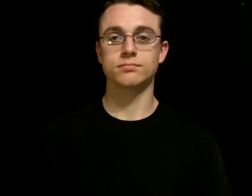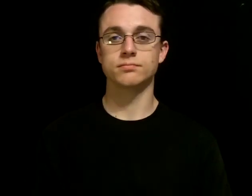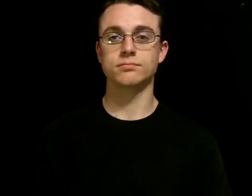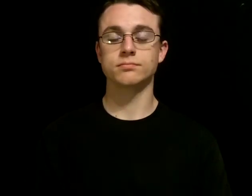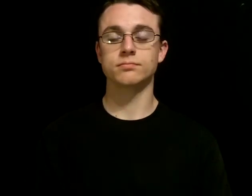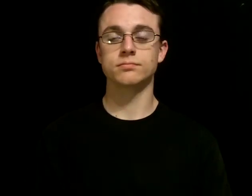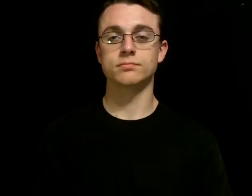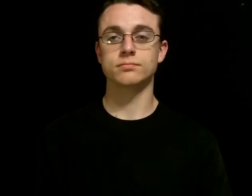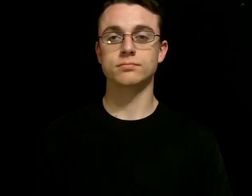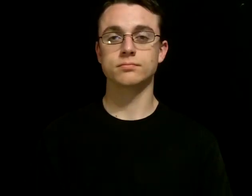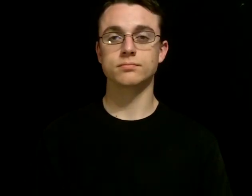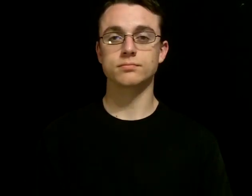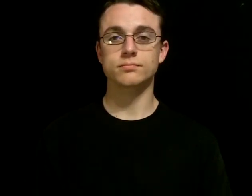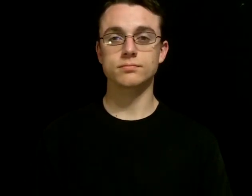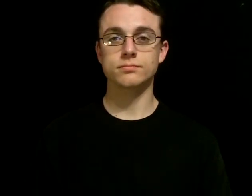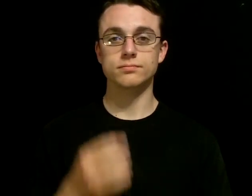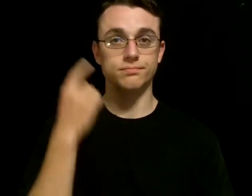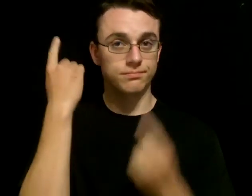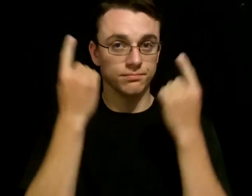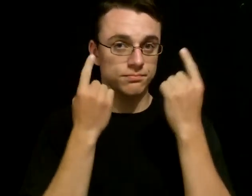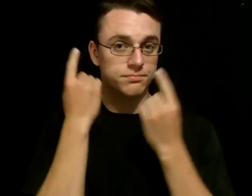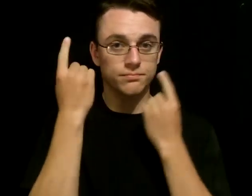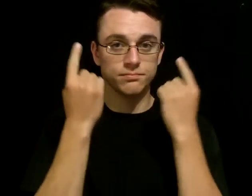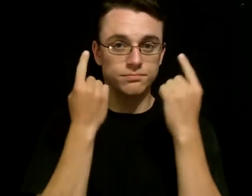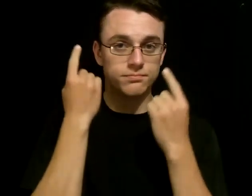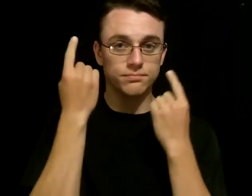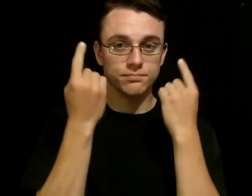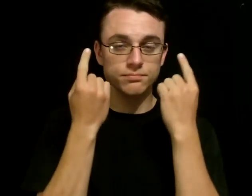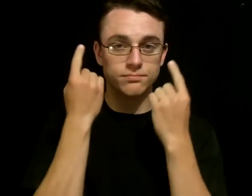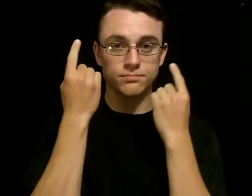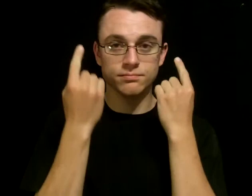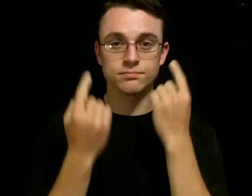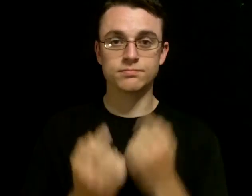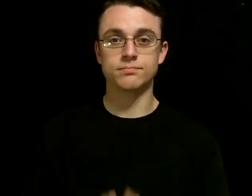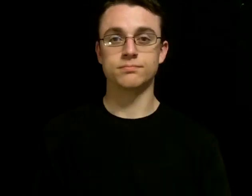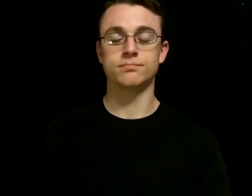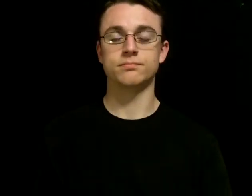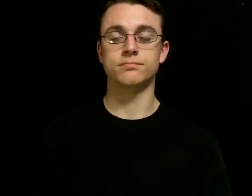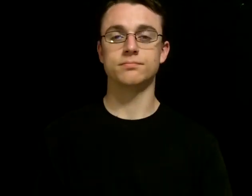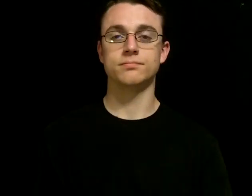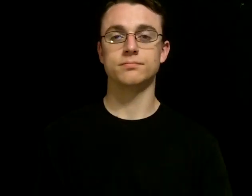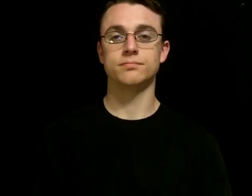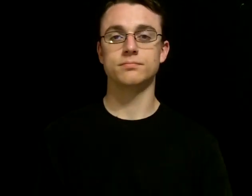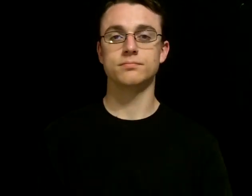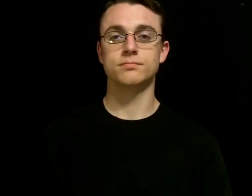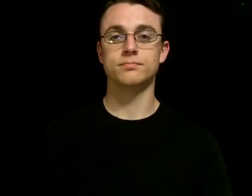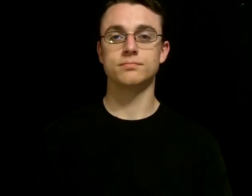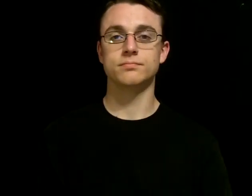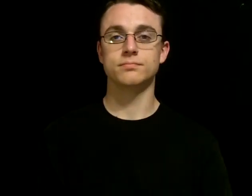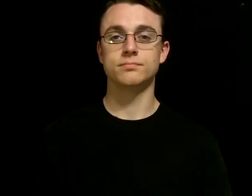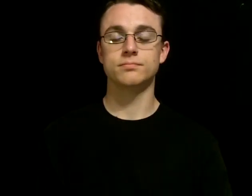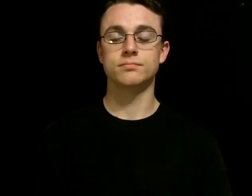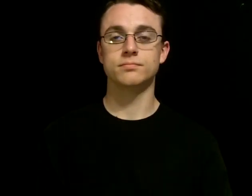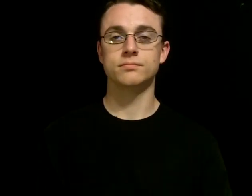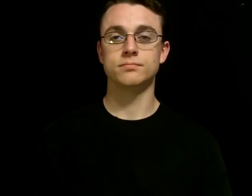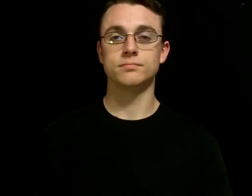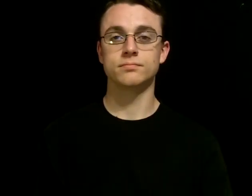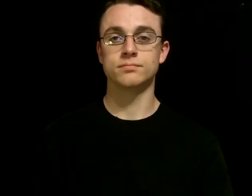Think is usually done with 2 index fingers, and it's your mind up there thinking about something. Hard